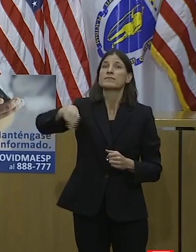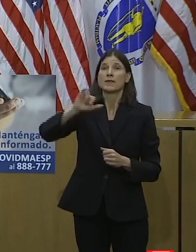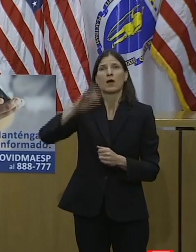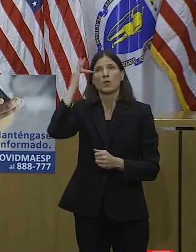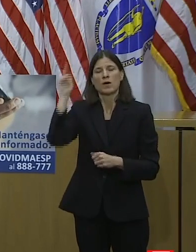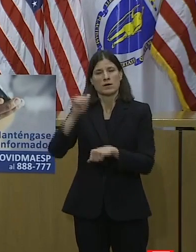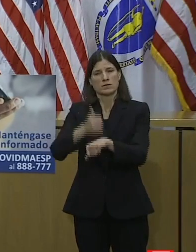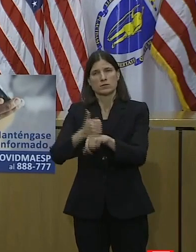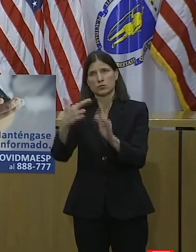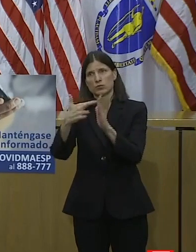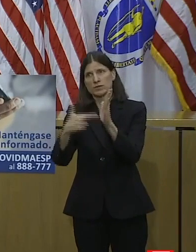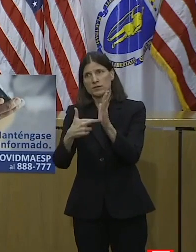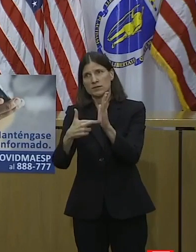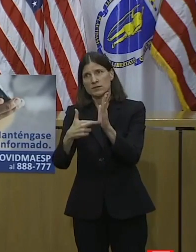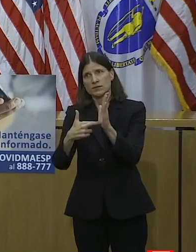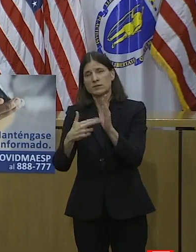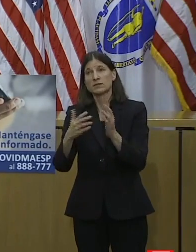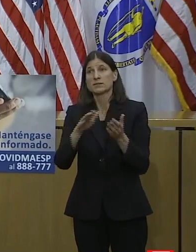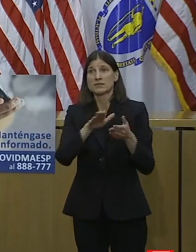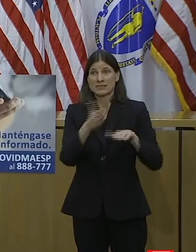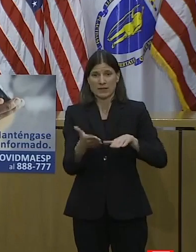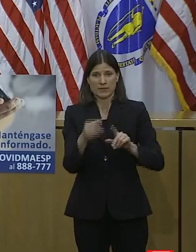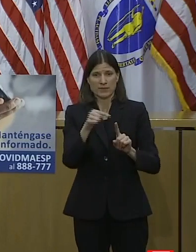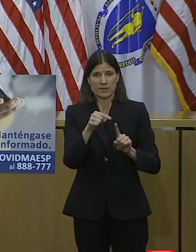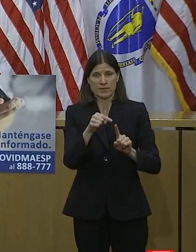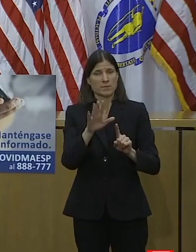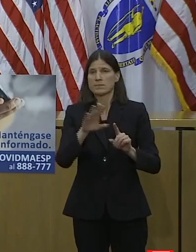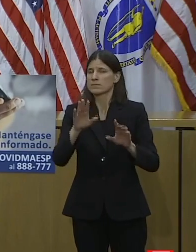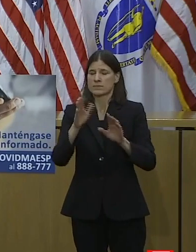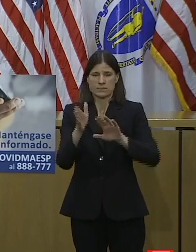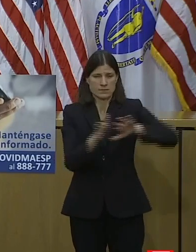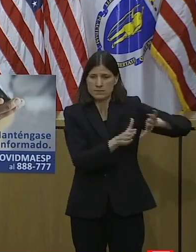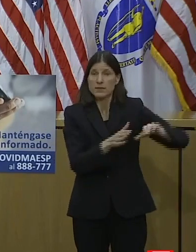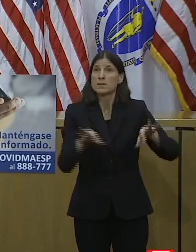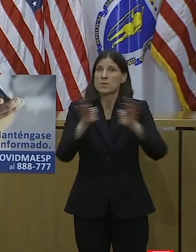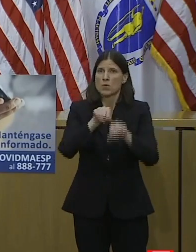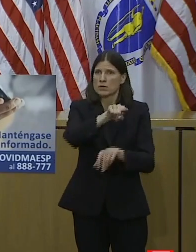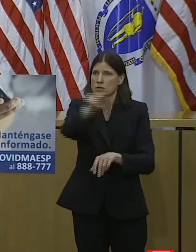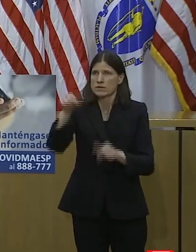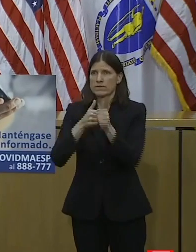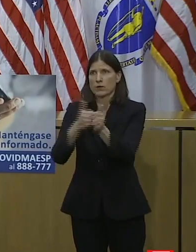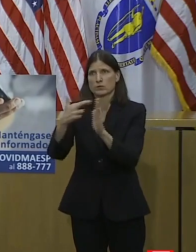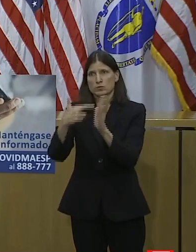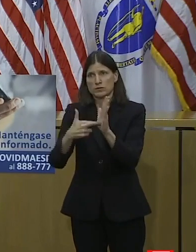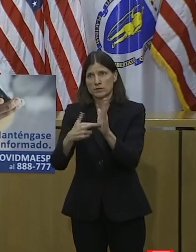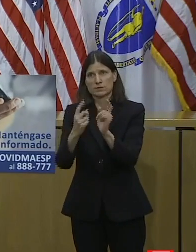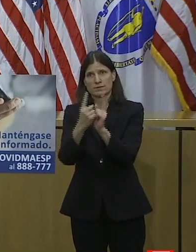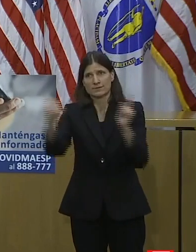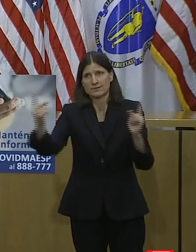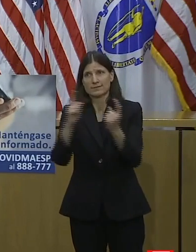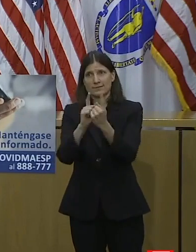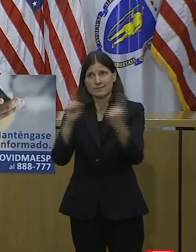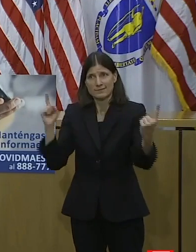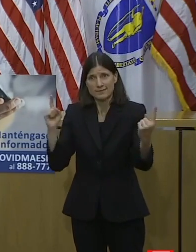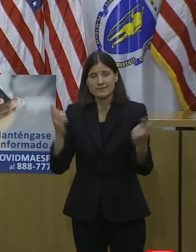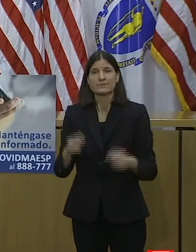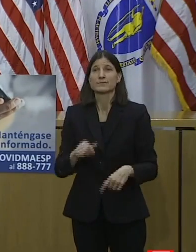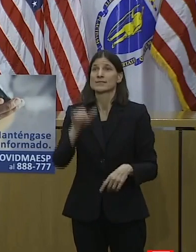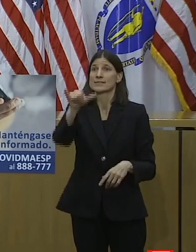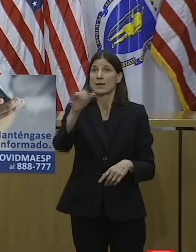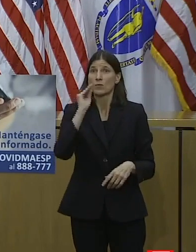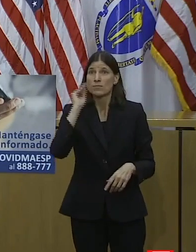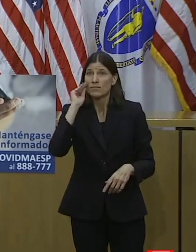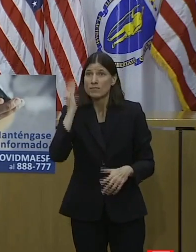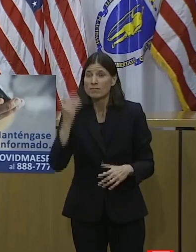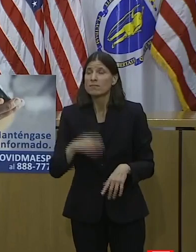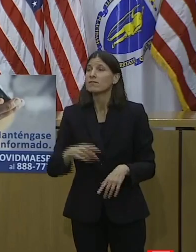And honestly, that was, you know, one of the more brutal consequences just psychologically of this